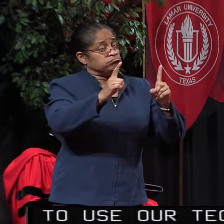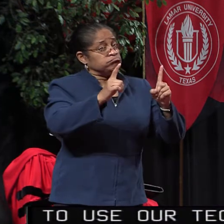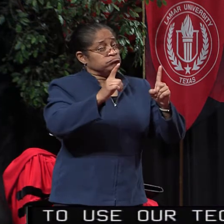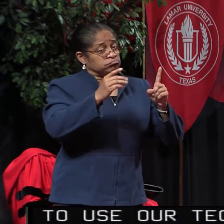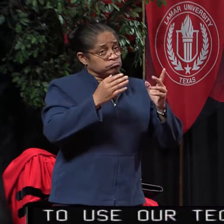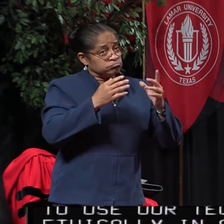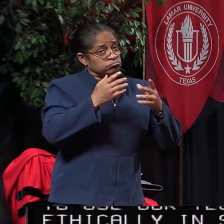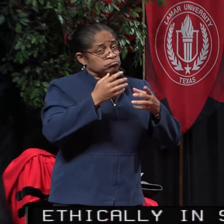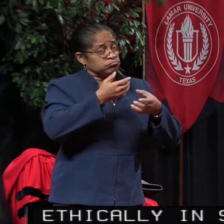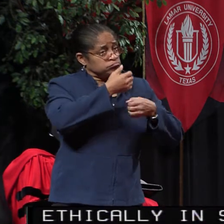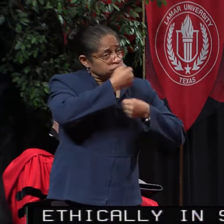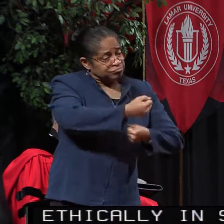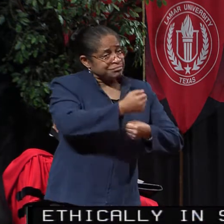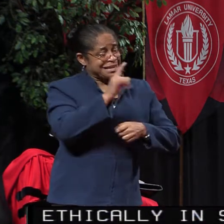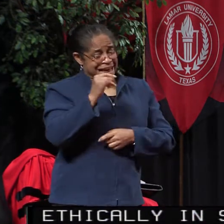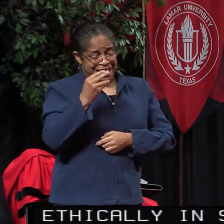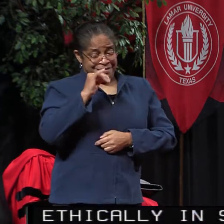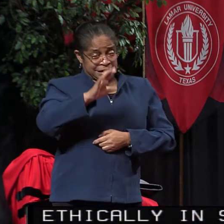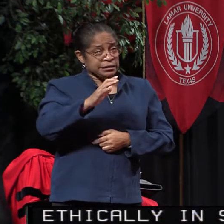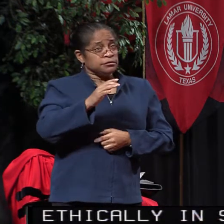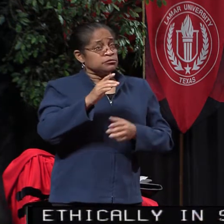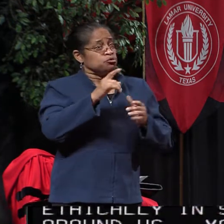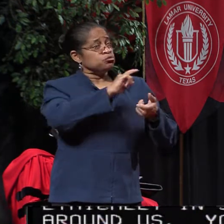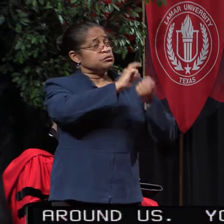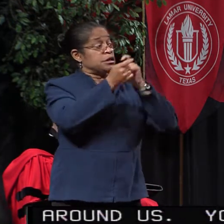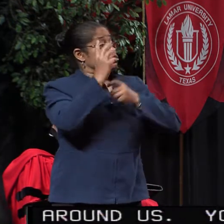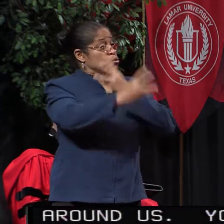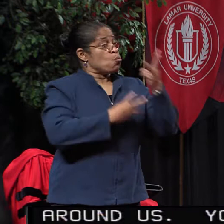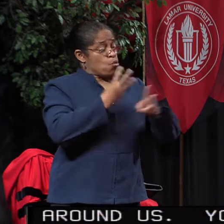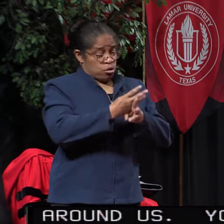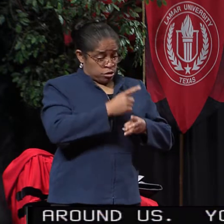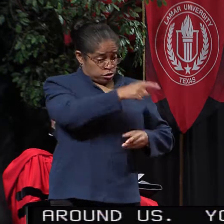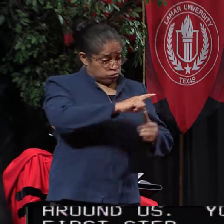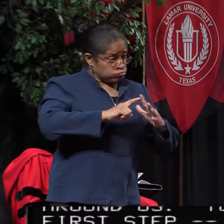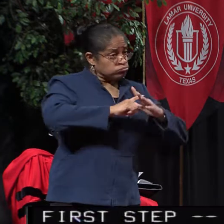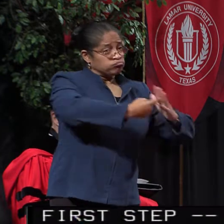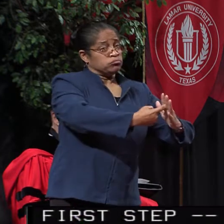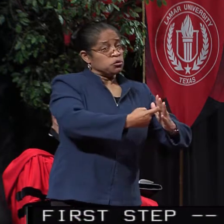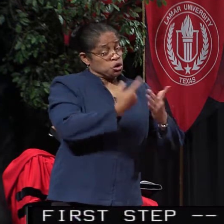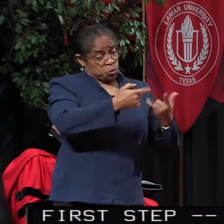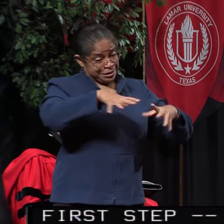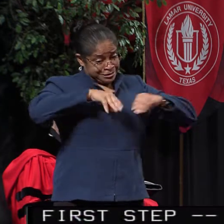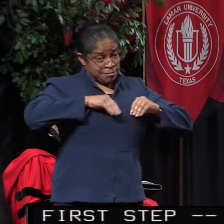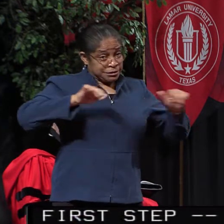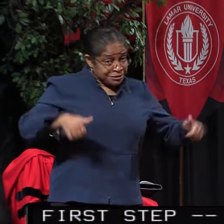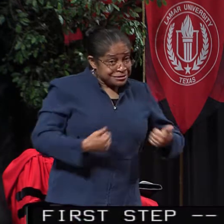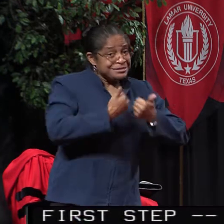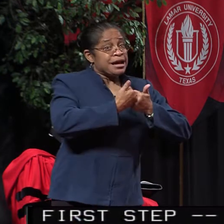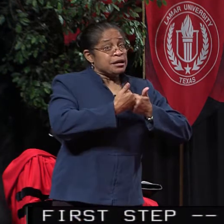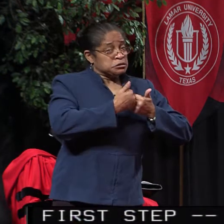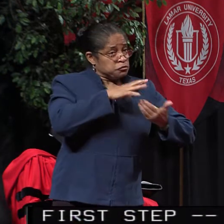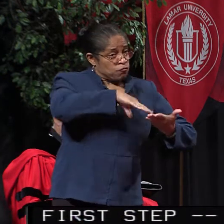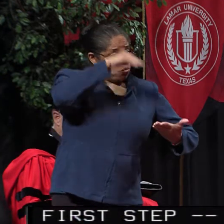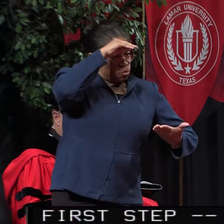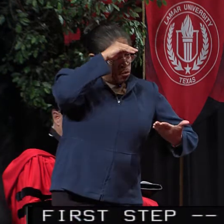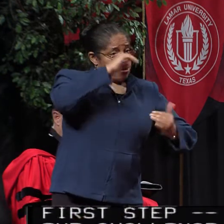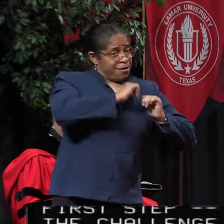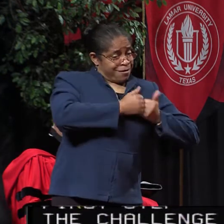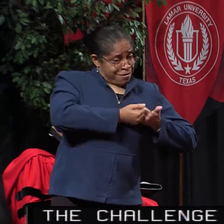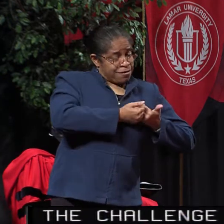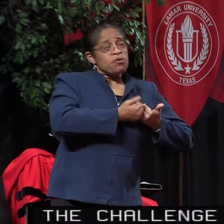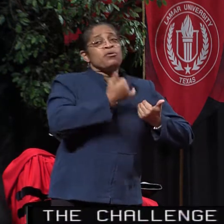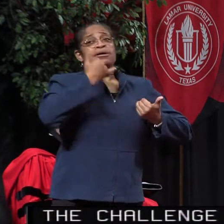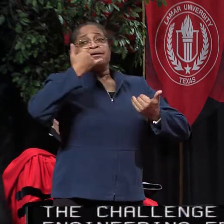shaping the world around us. You have taken the first step. You have accepted the challenge of obtaining an engineering education. Now